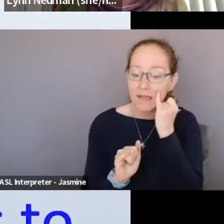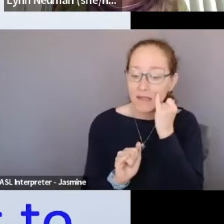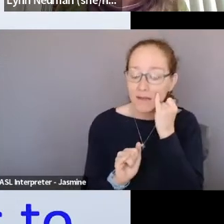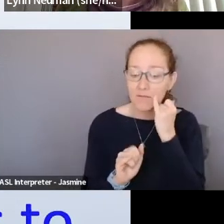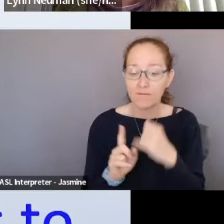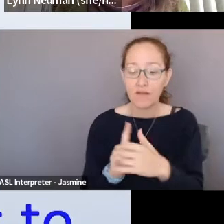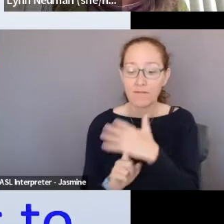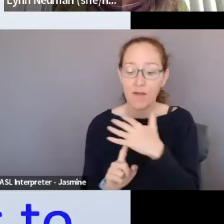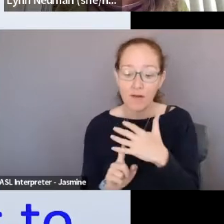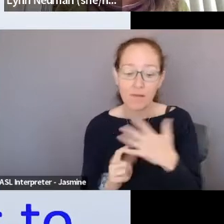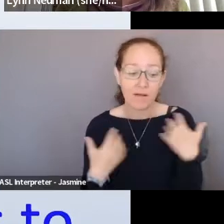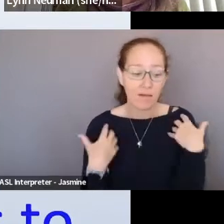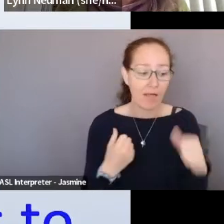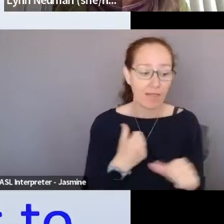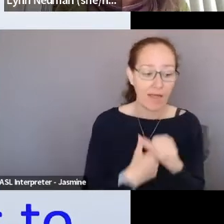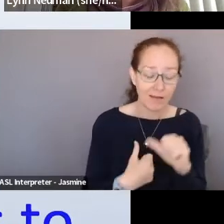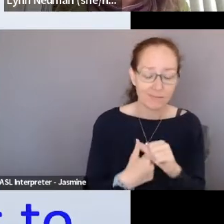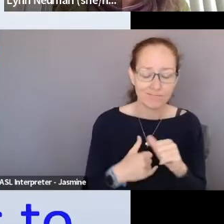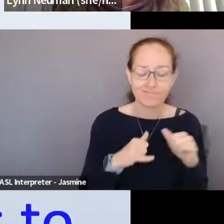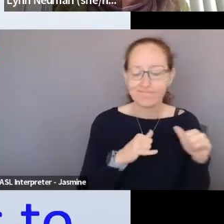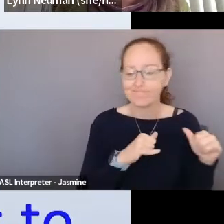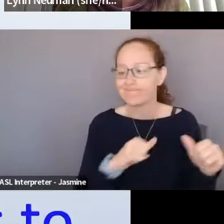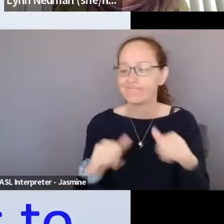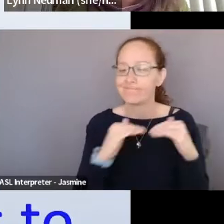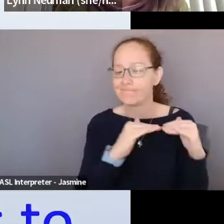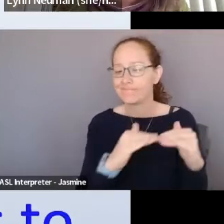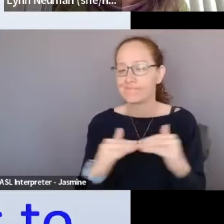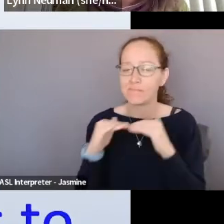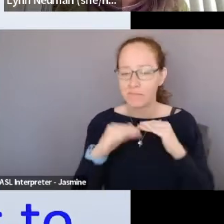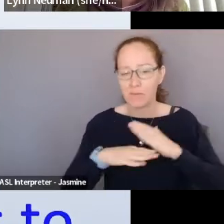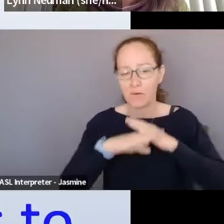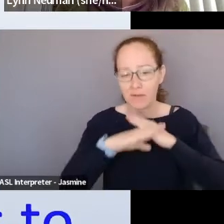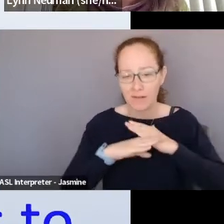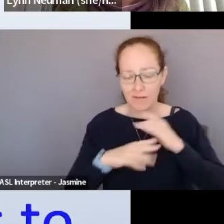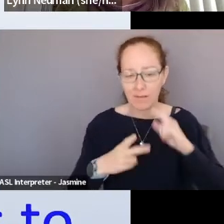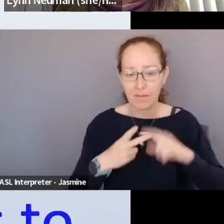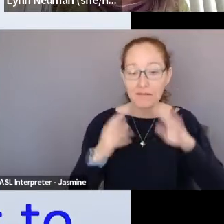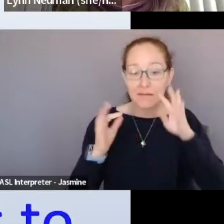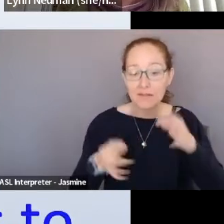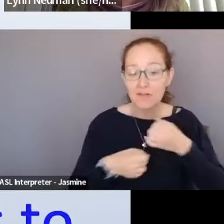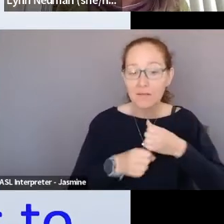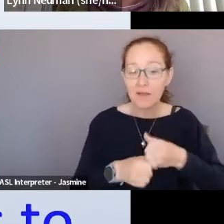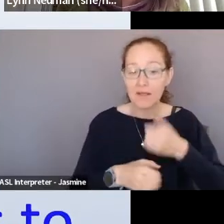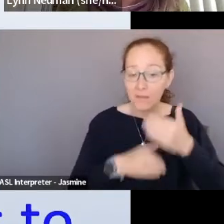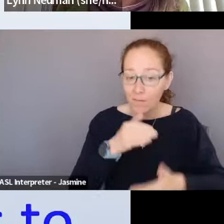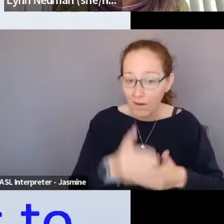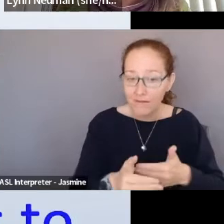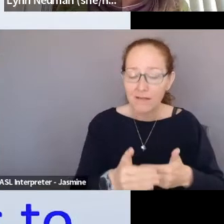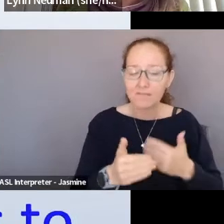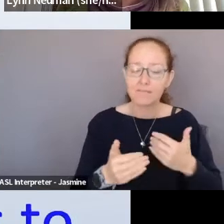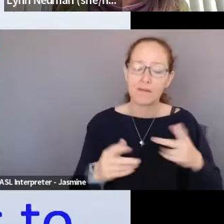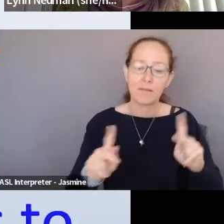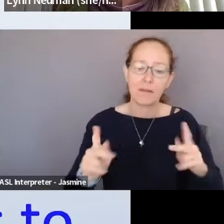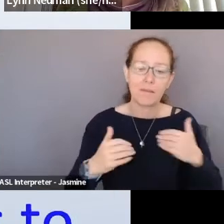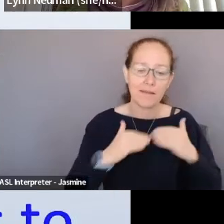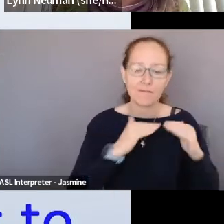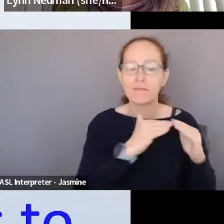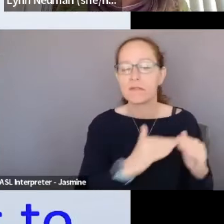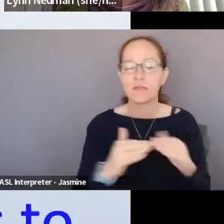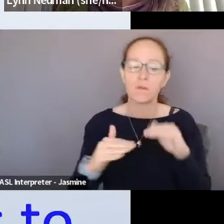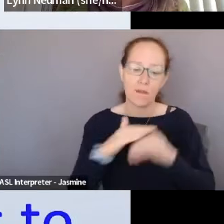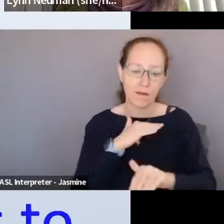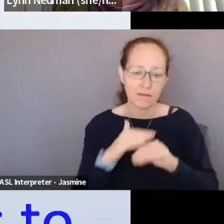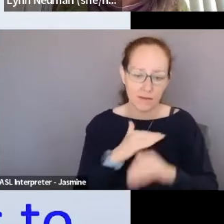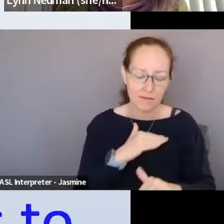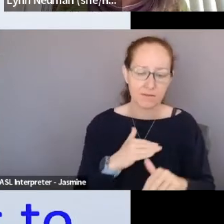health hazards and has equal access to the decision-making process to have a healthy environment in which to